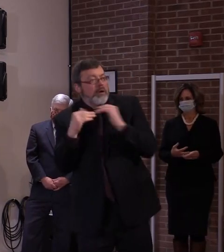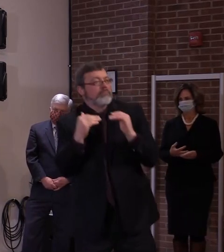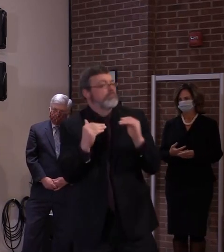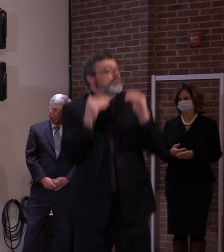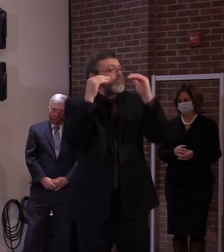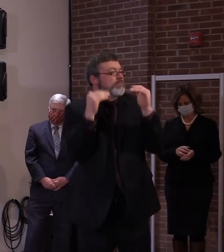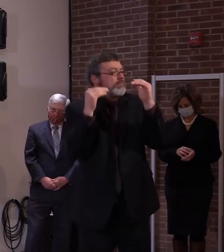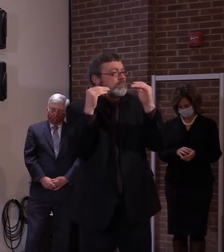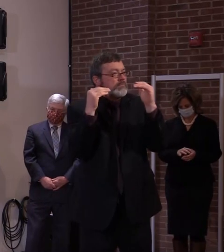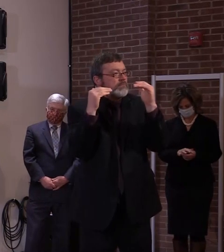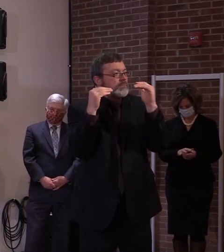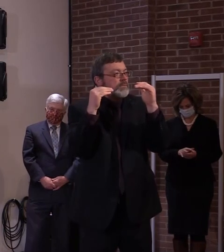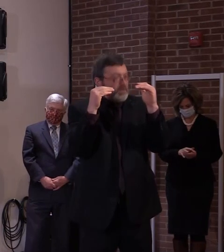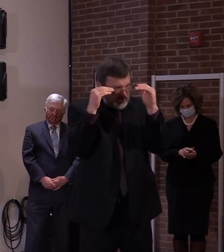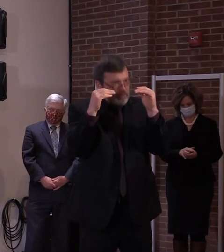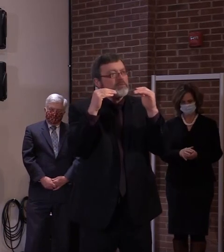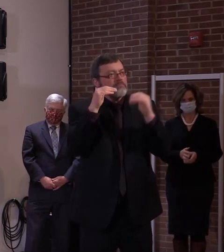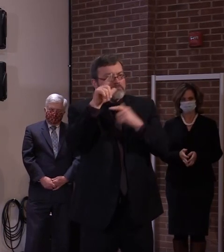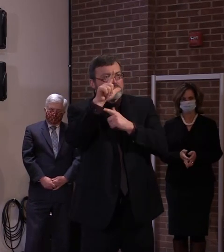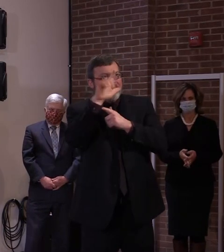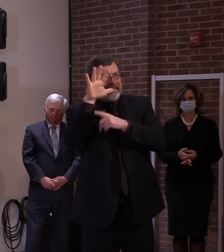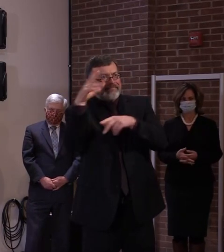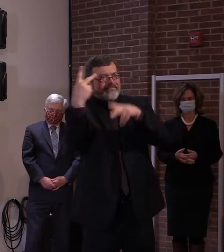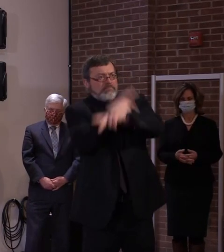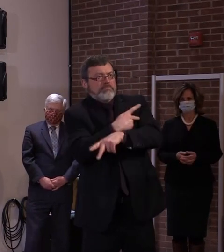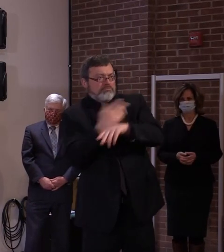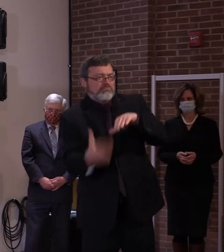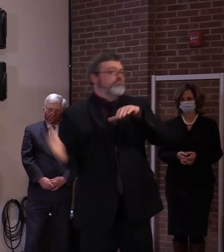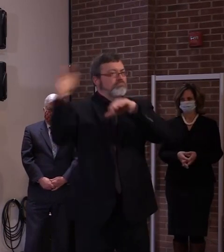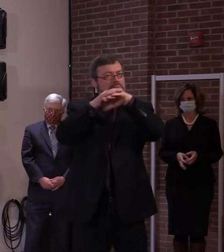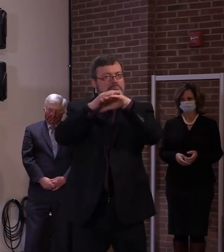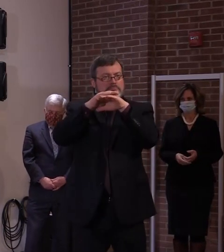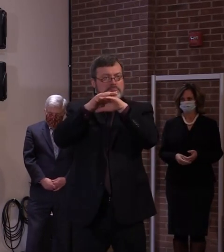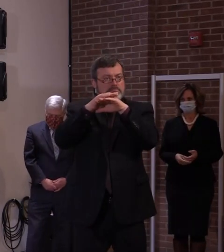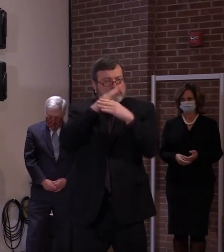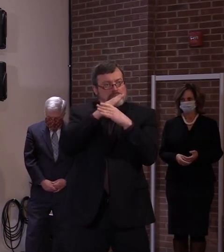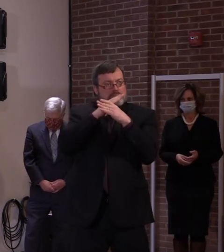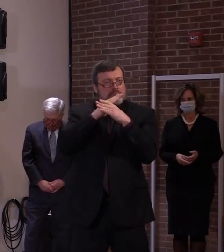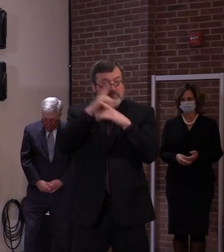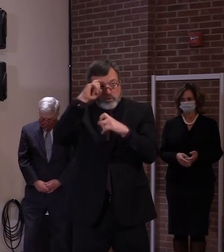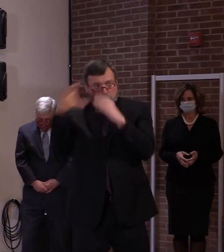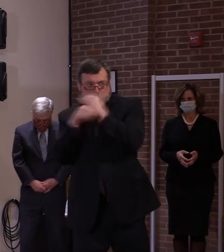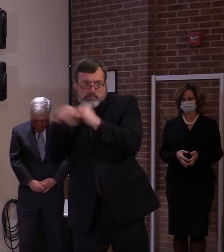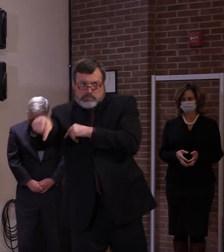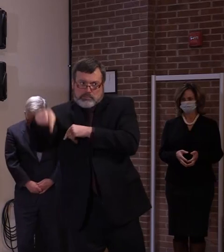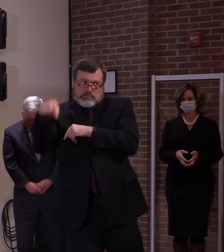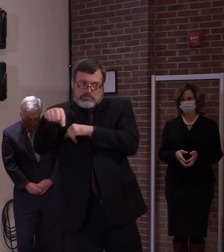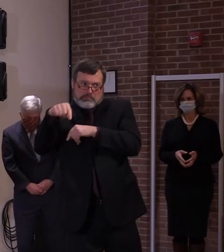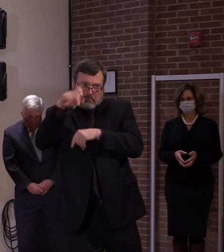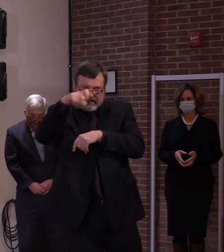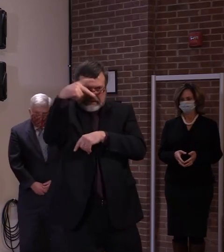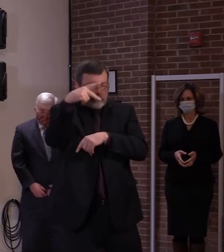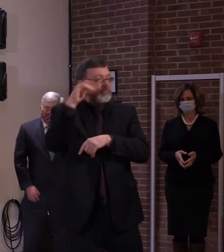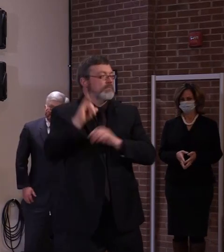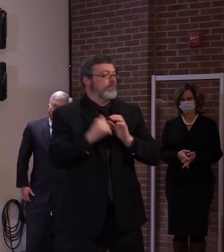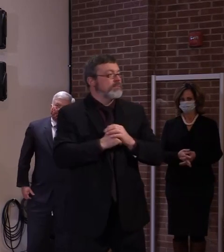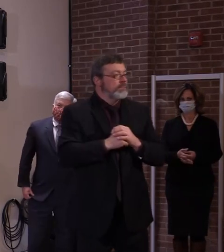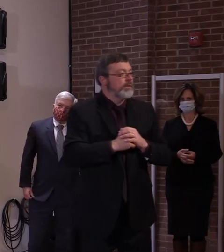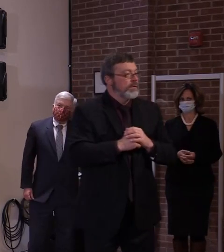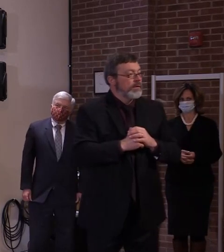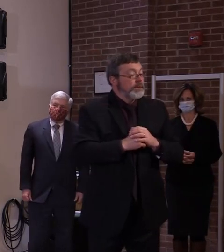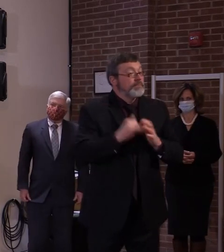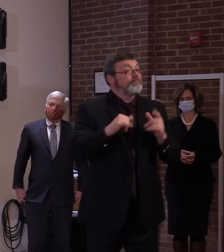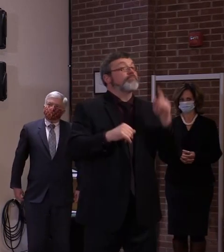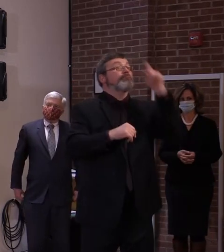after getting a booster. And South African data confirms what we've always said about these vaccines. They